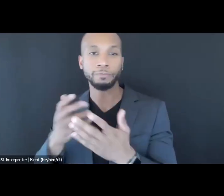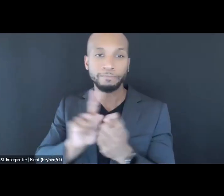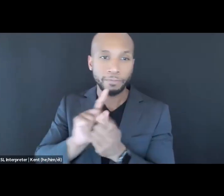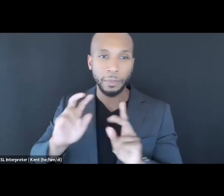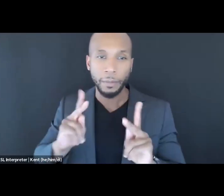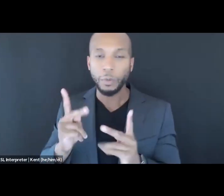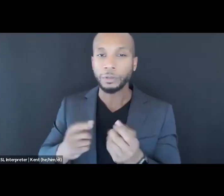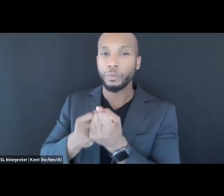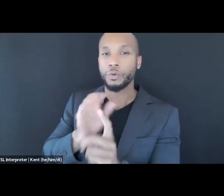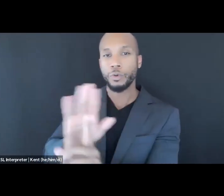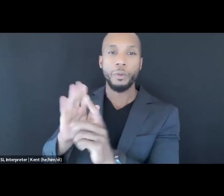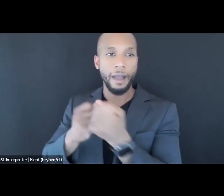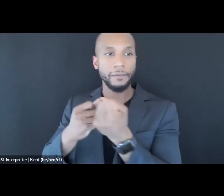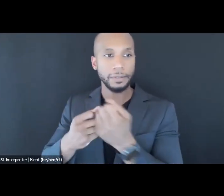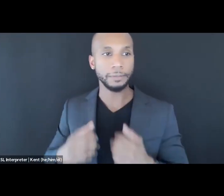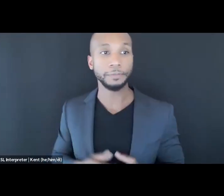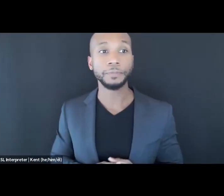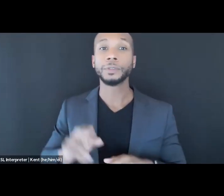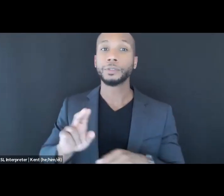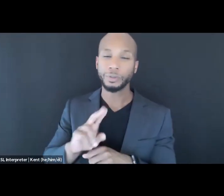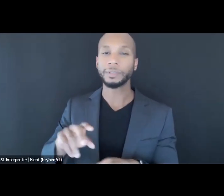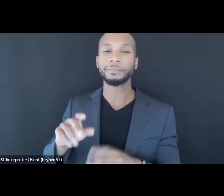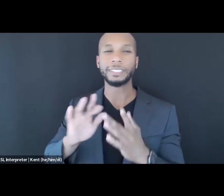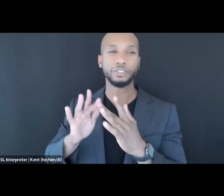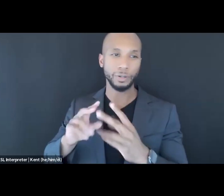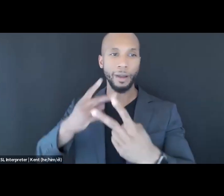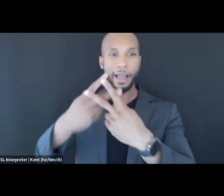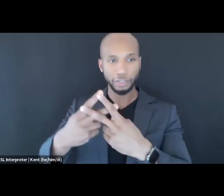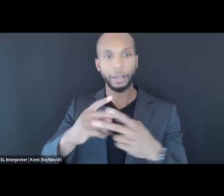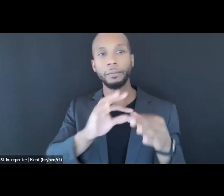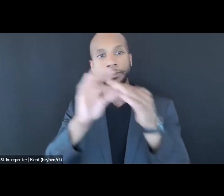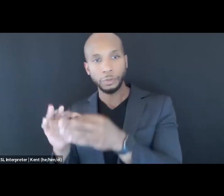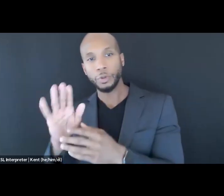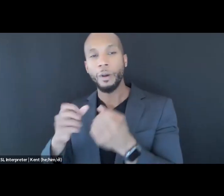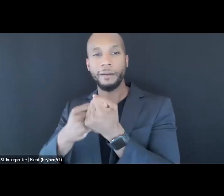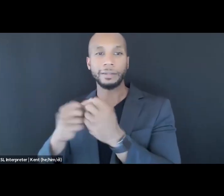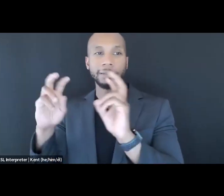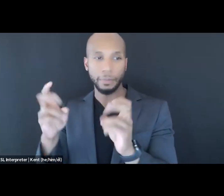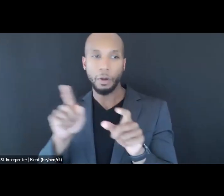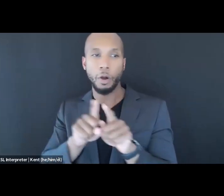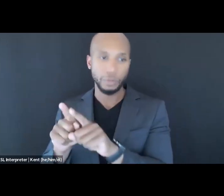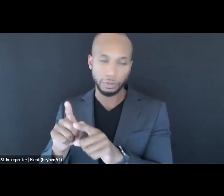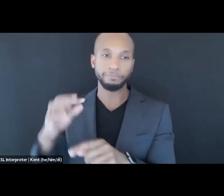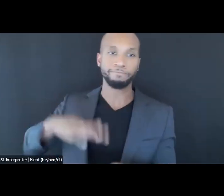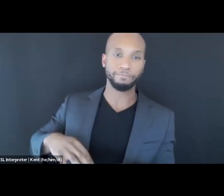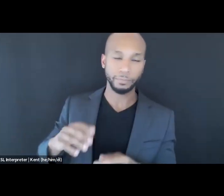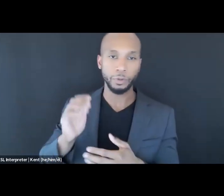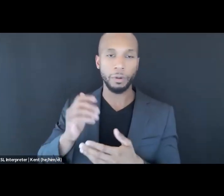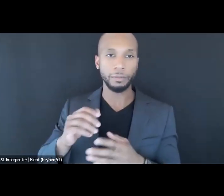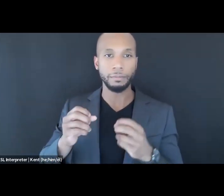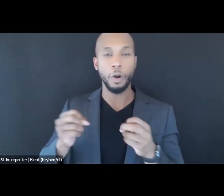can support your advocacy. Using digital hashtags relevant to your advocacy topic can also help your post